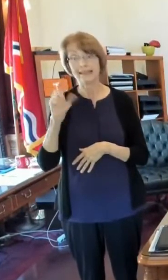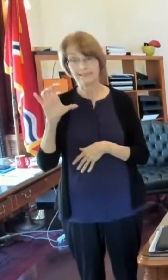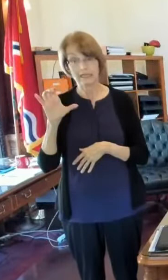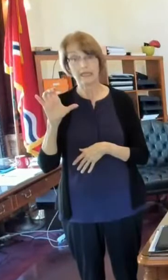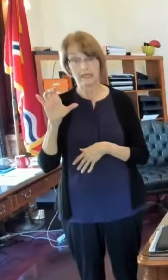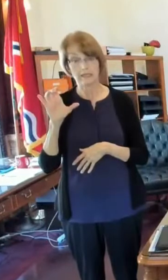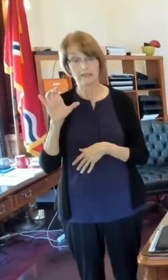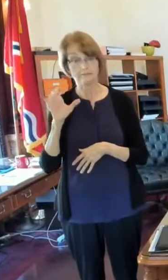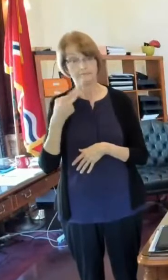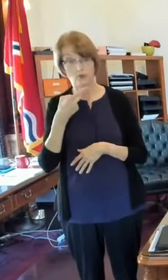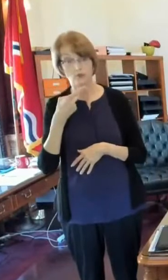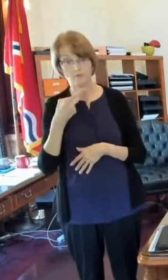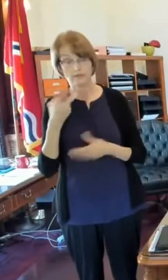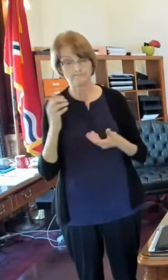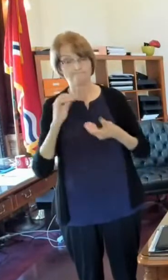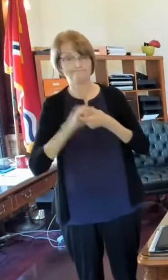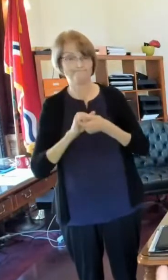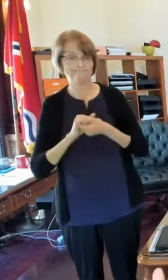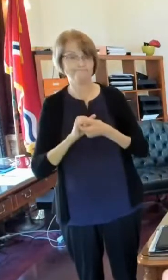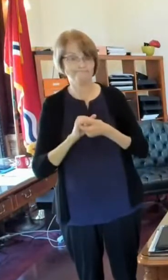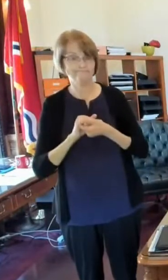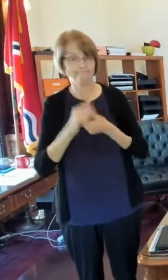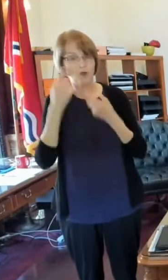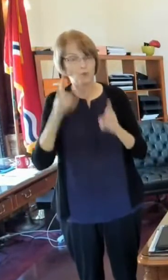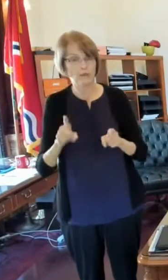this, but